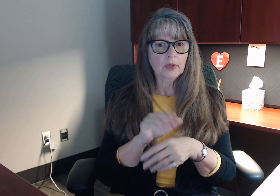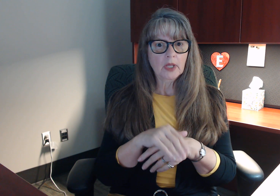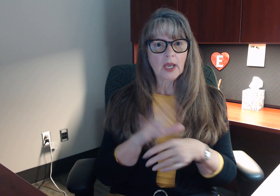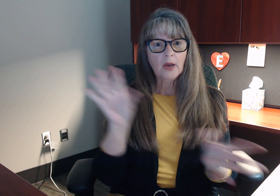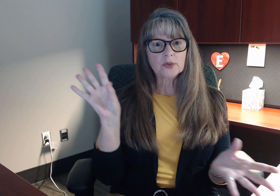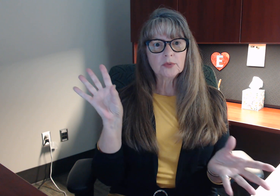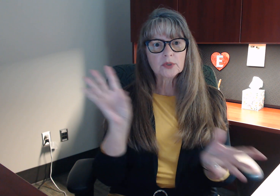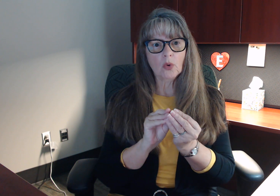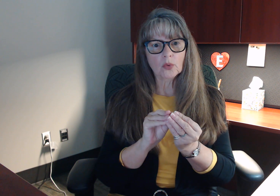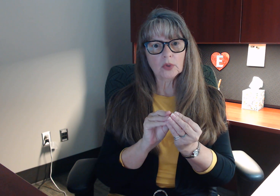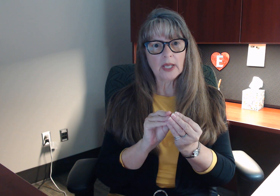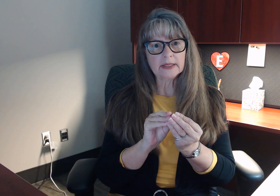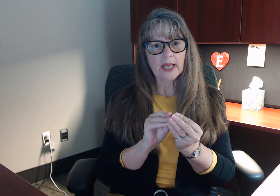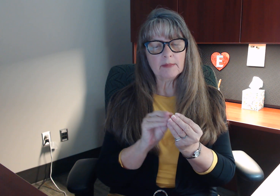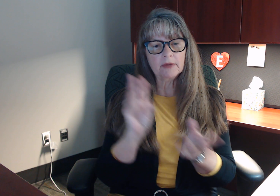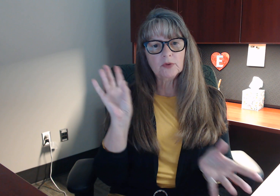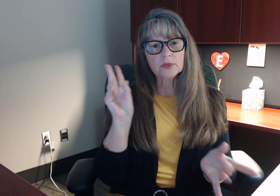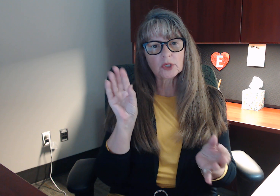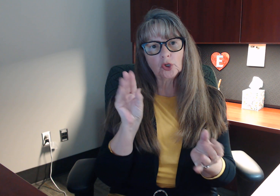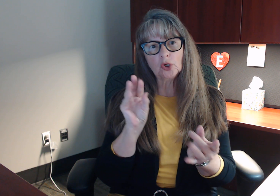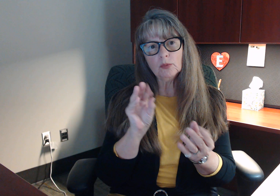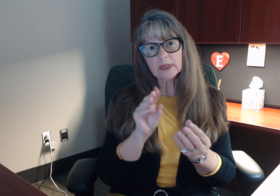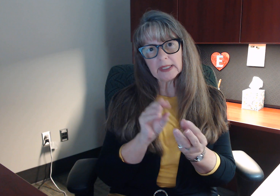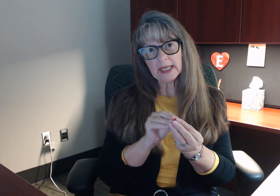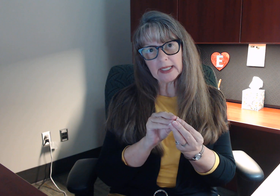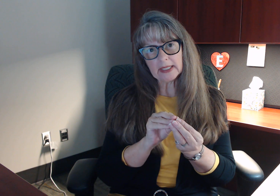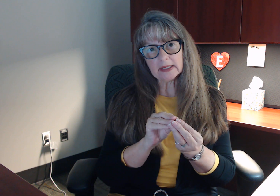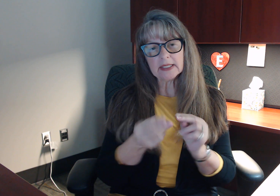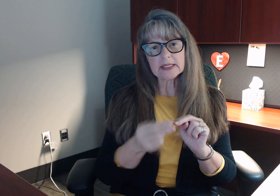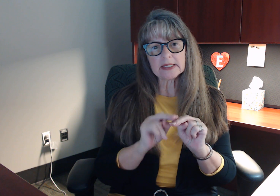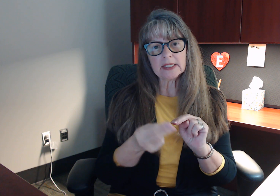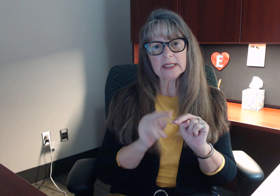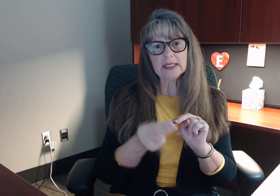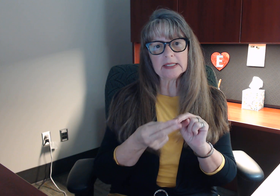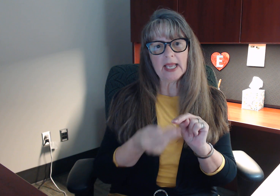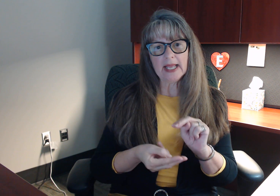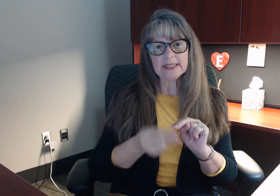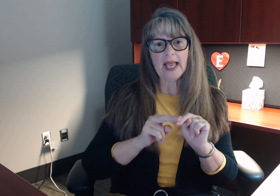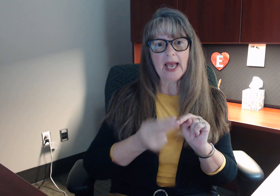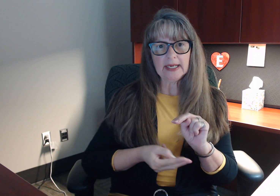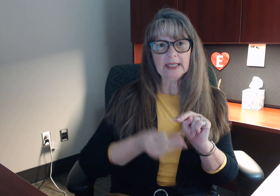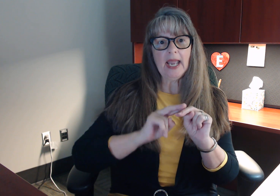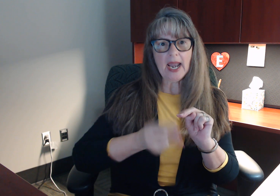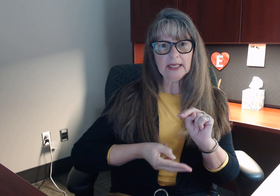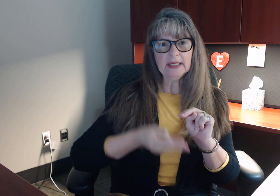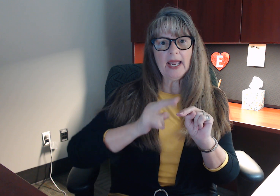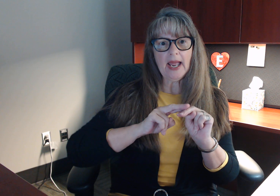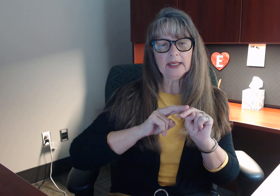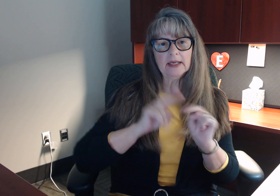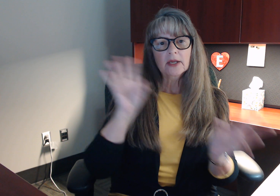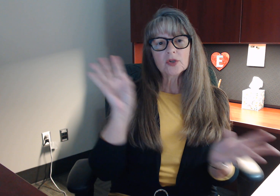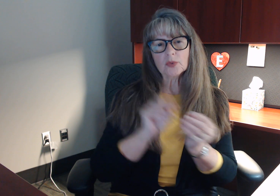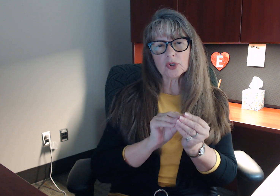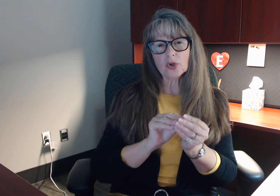I would do a total like that. But if it's accumulating, it's adding. So it's a total